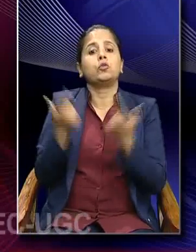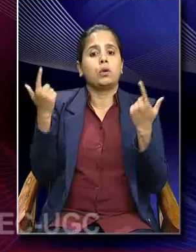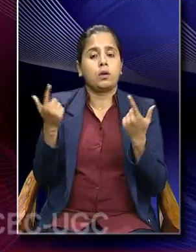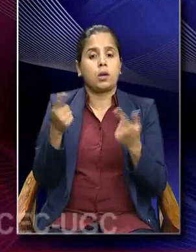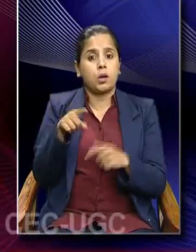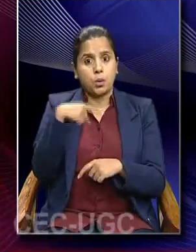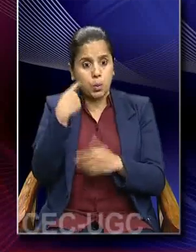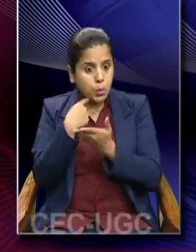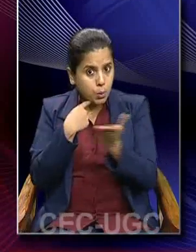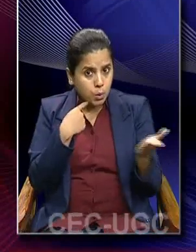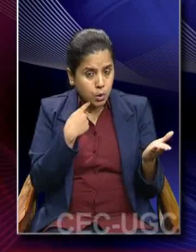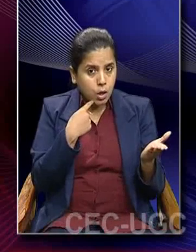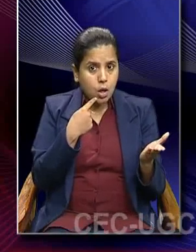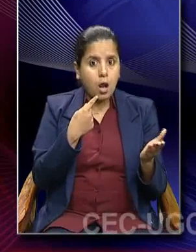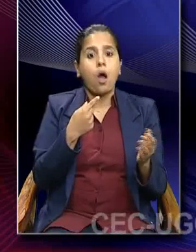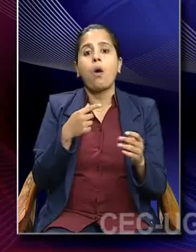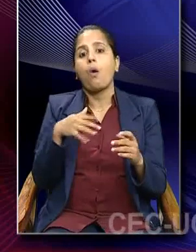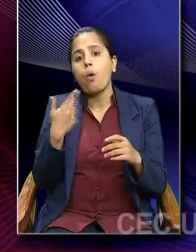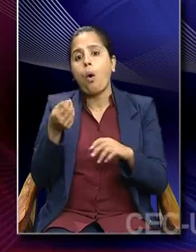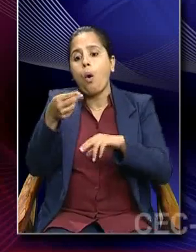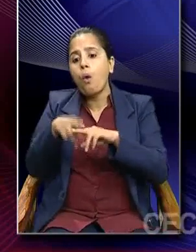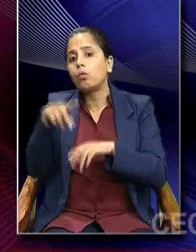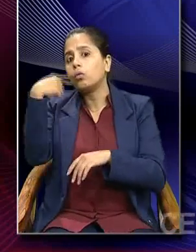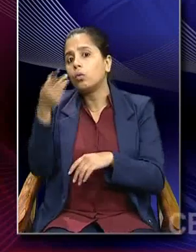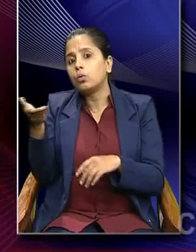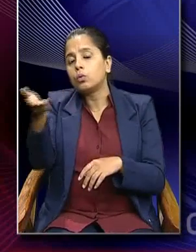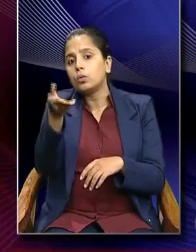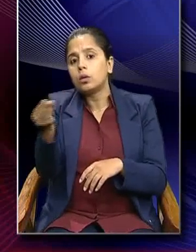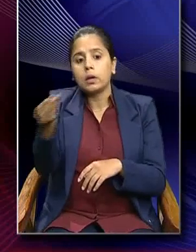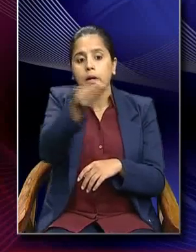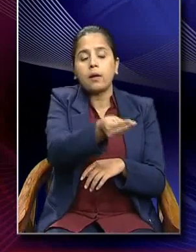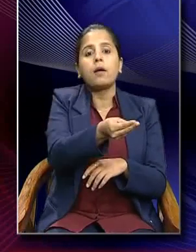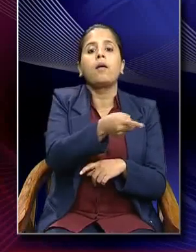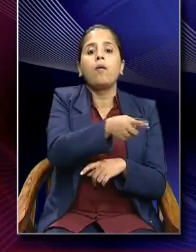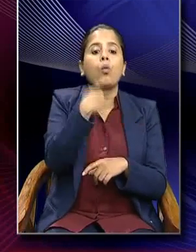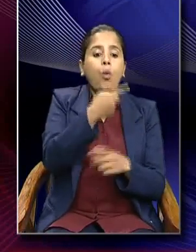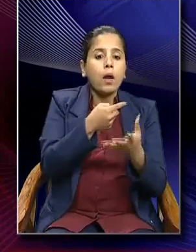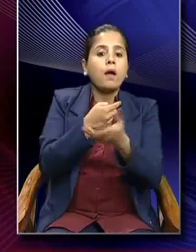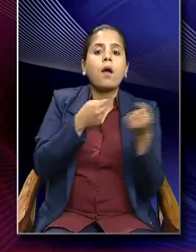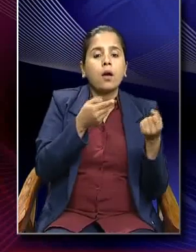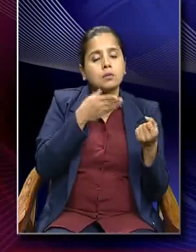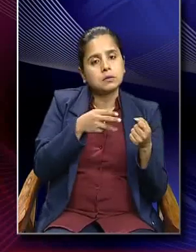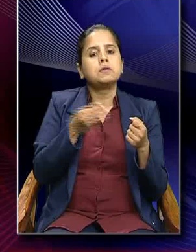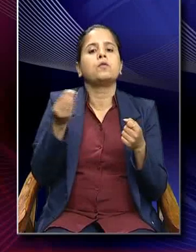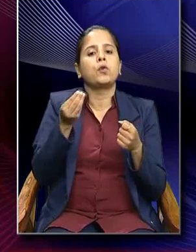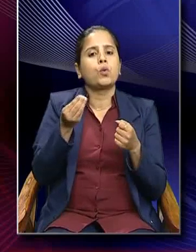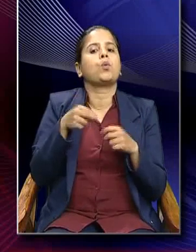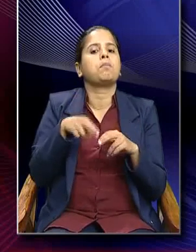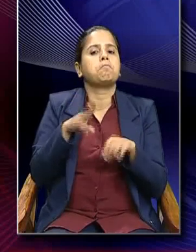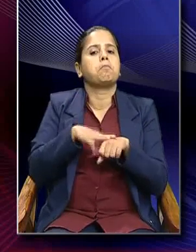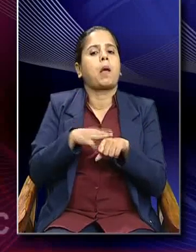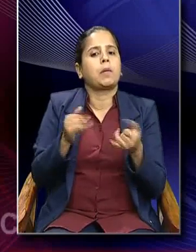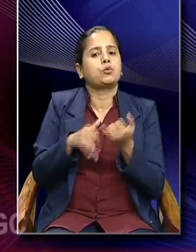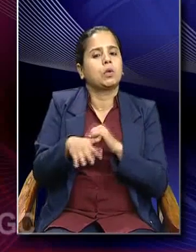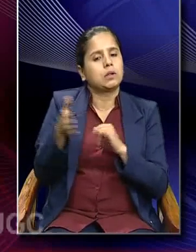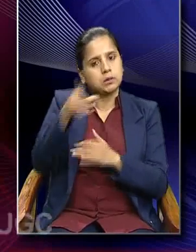whom and of whom will always be addressed by the few members in the society, while the decentralized system